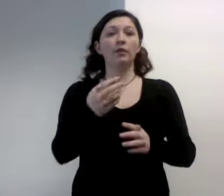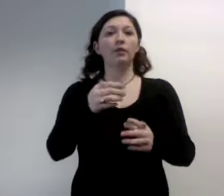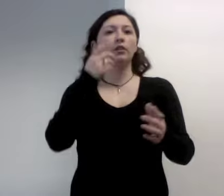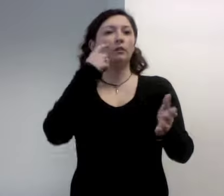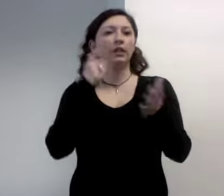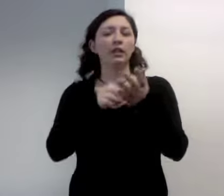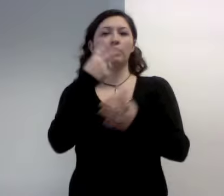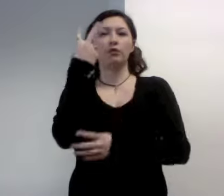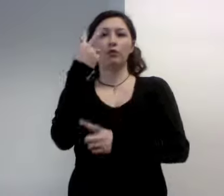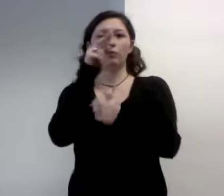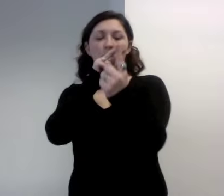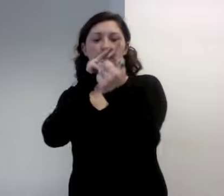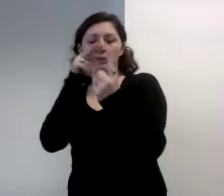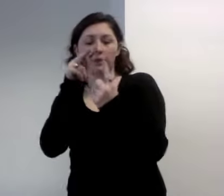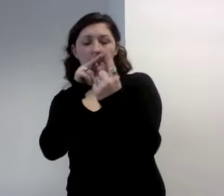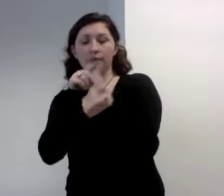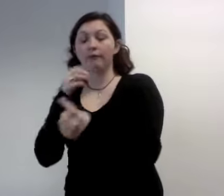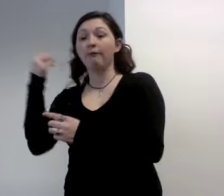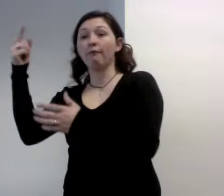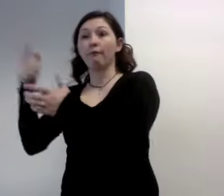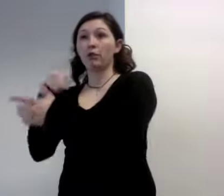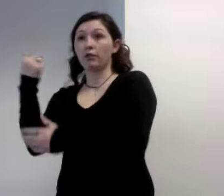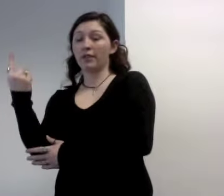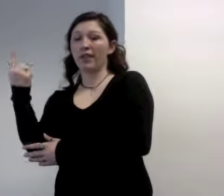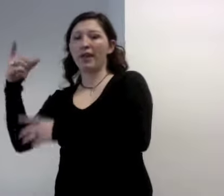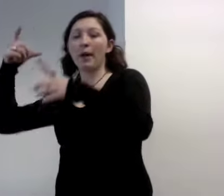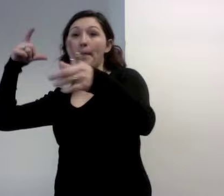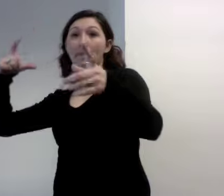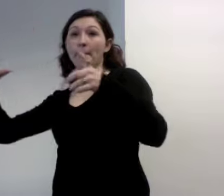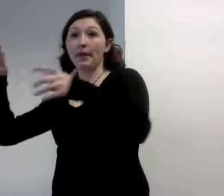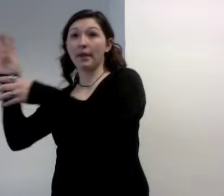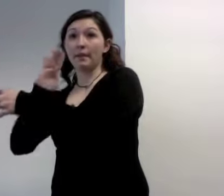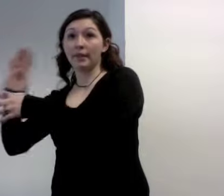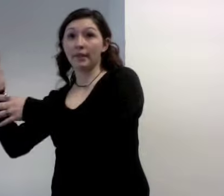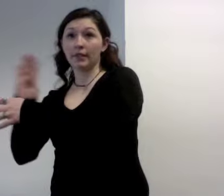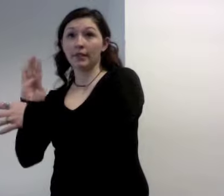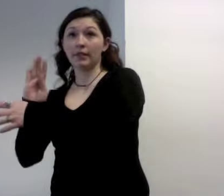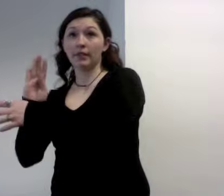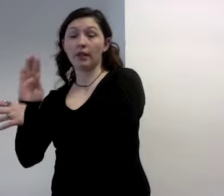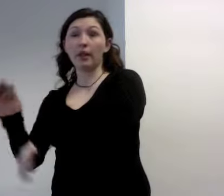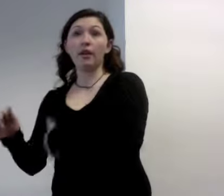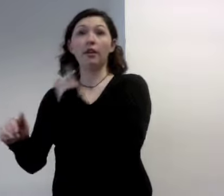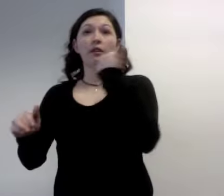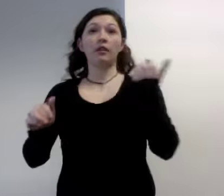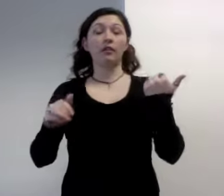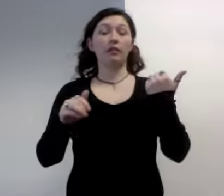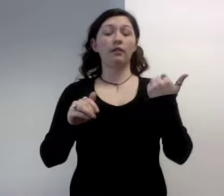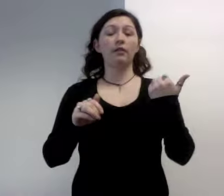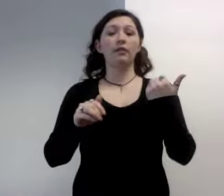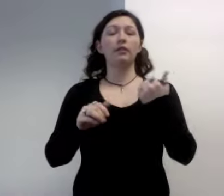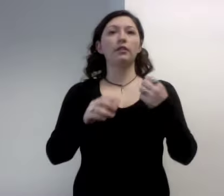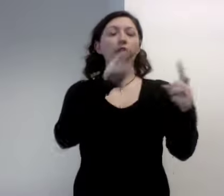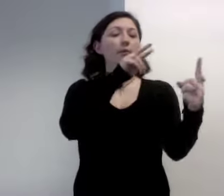at is the viewpoint of big business. The other viewpoint we're going to look at is the viewpoint of the American